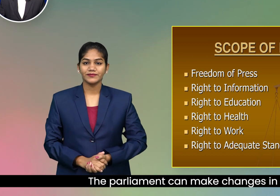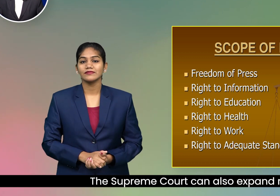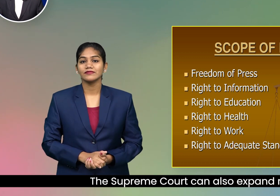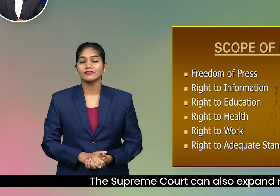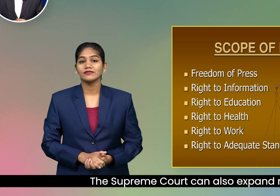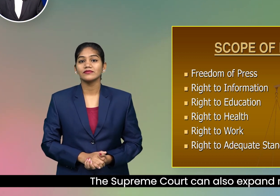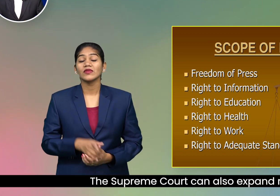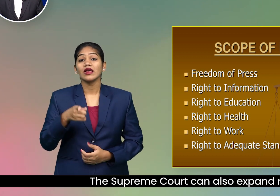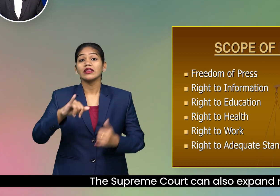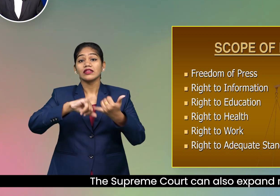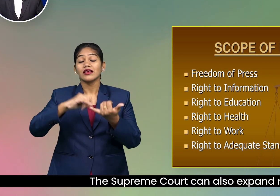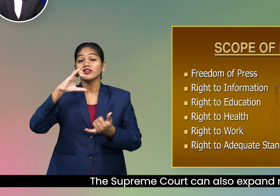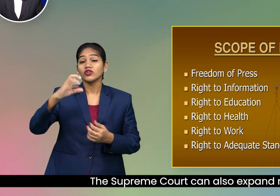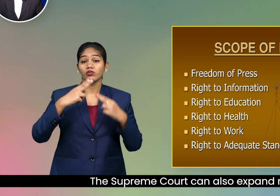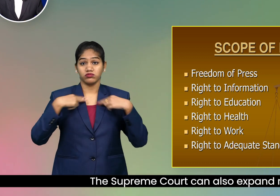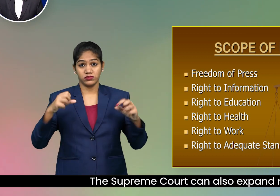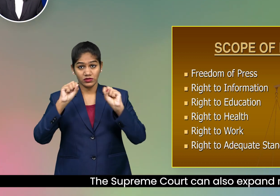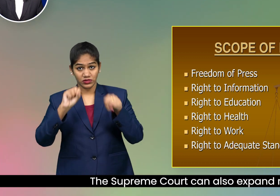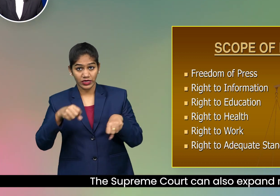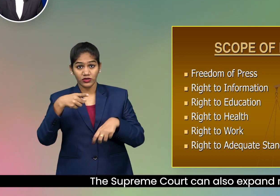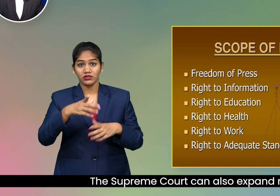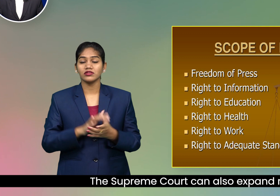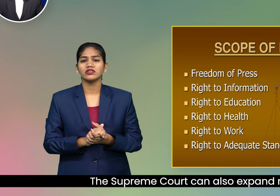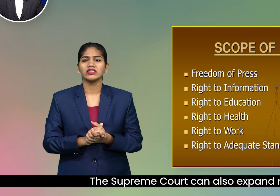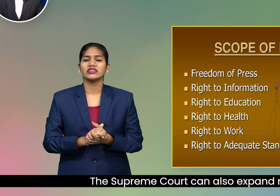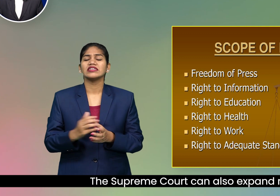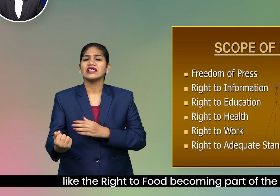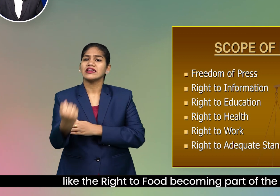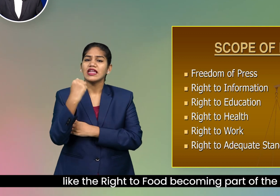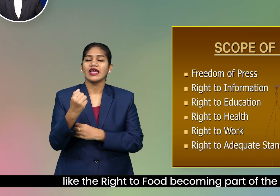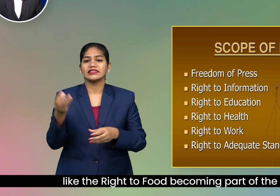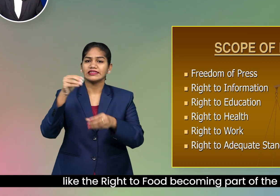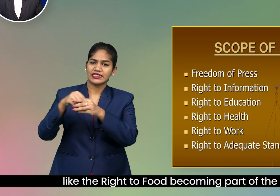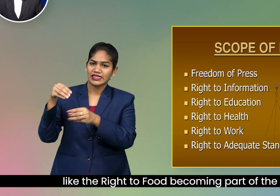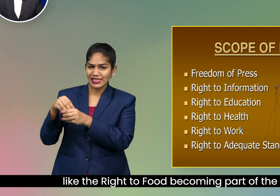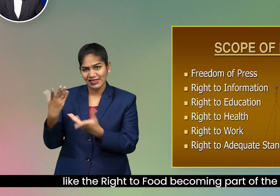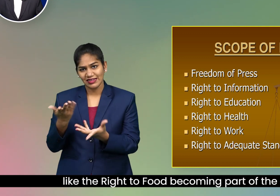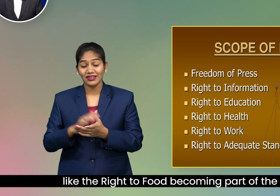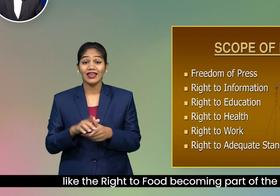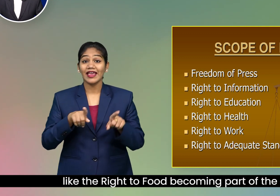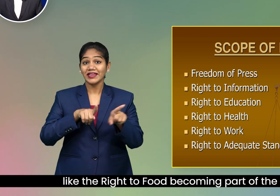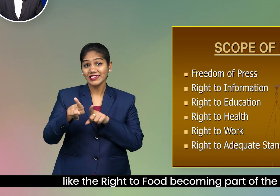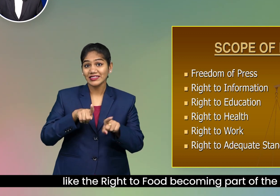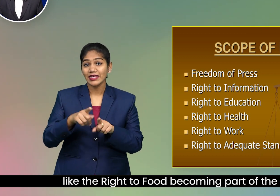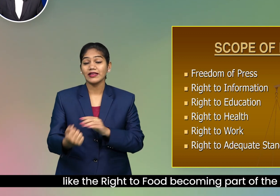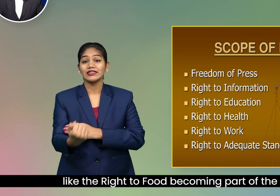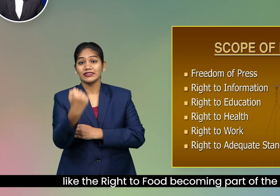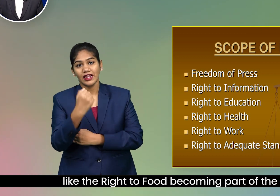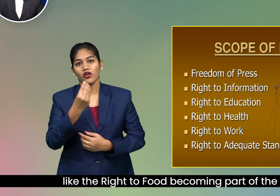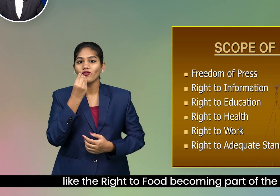The Supreme Court can also expand rights, like the right to food